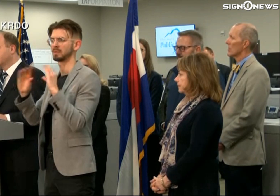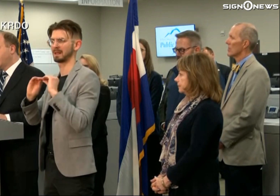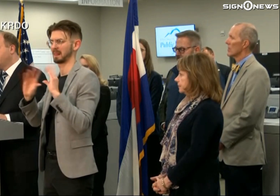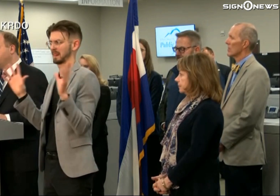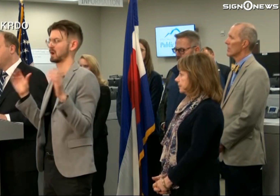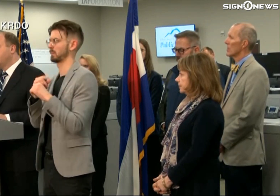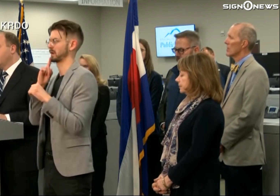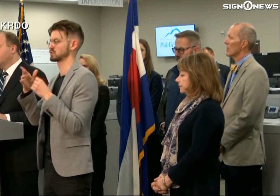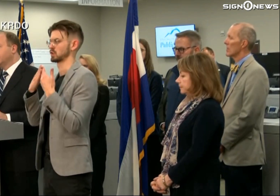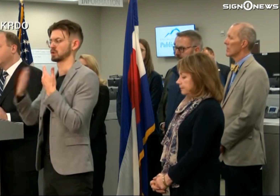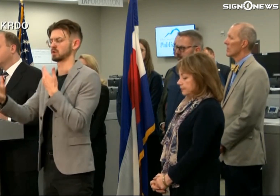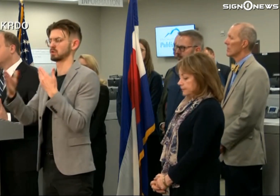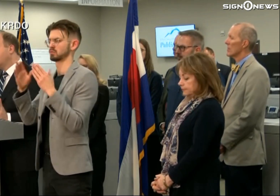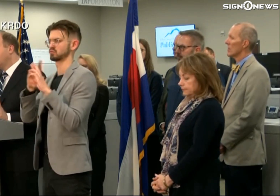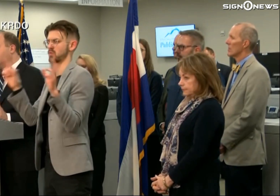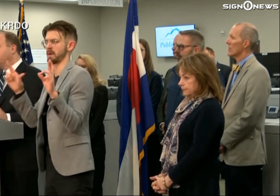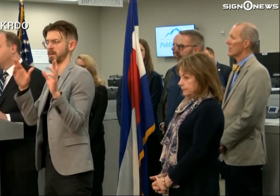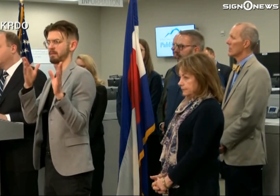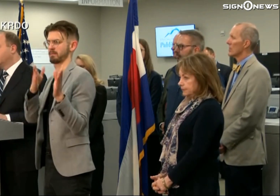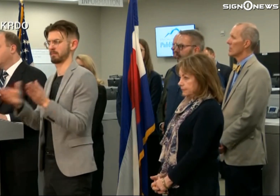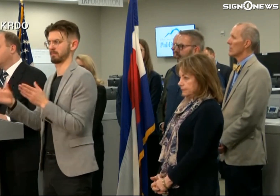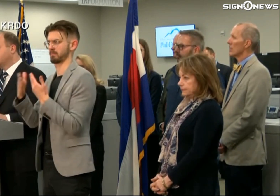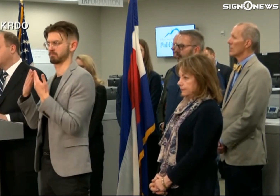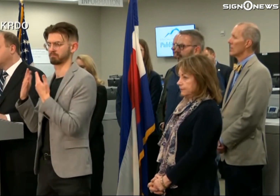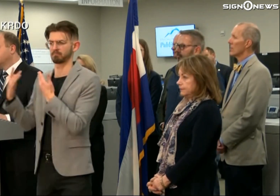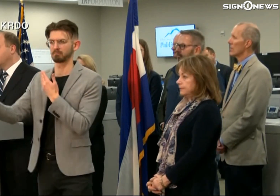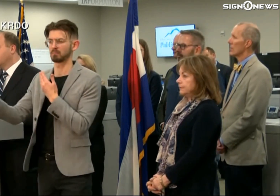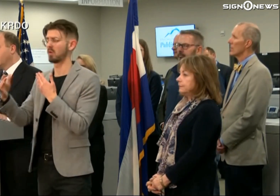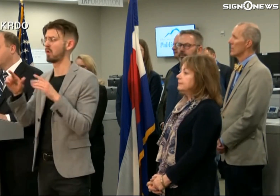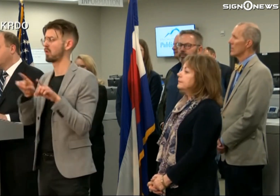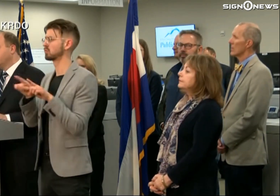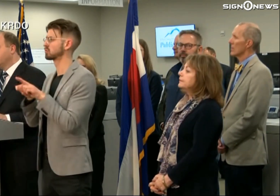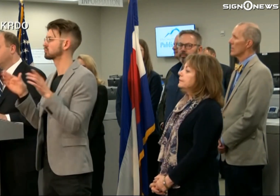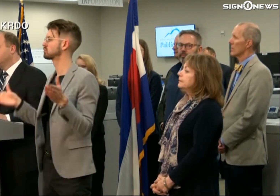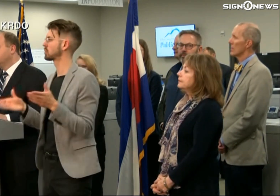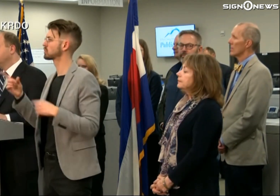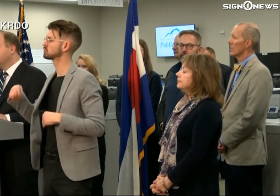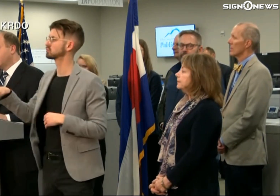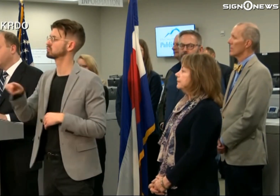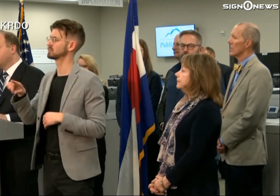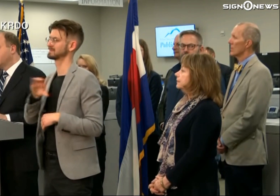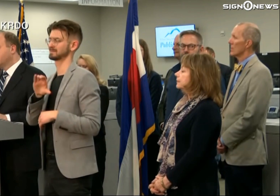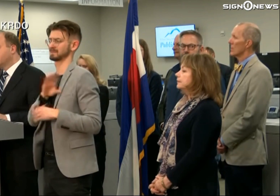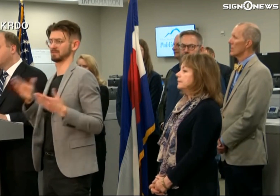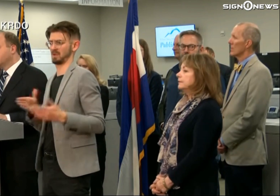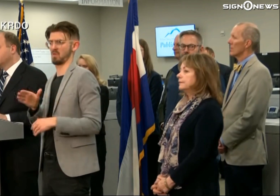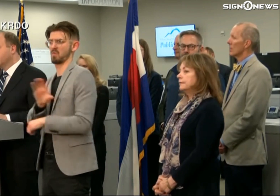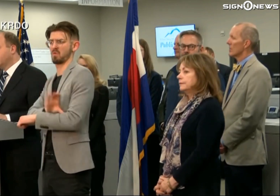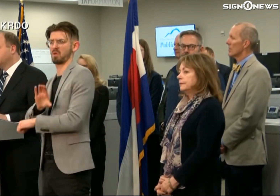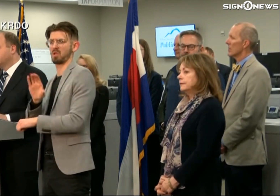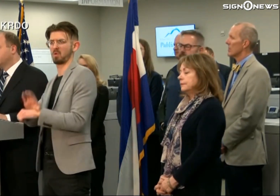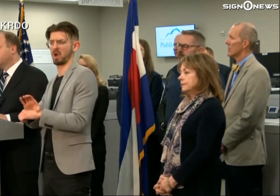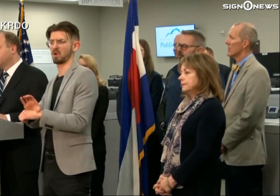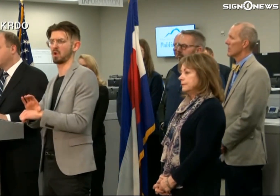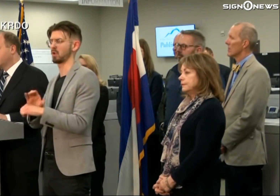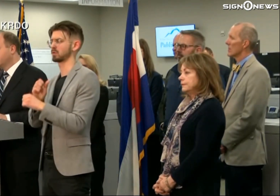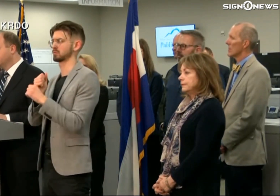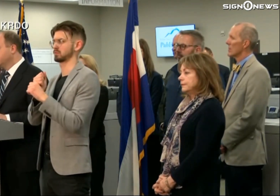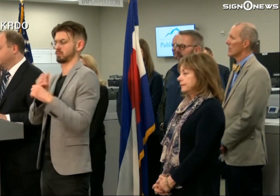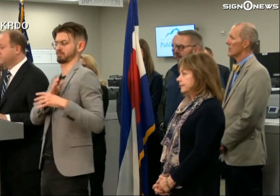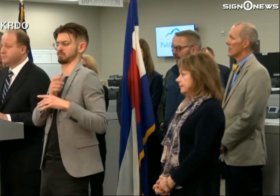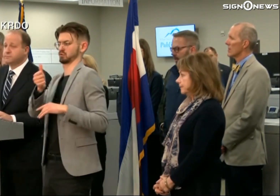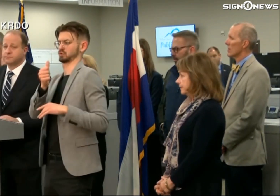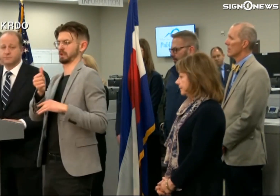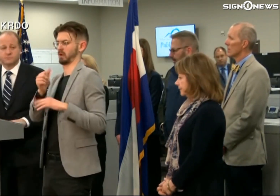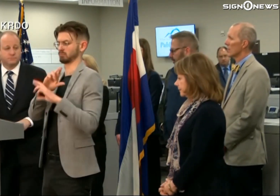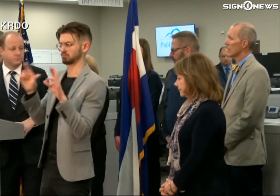days and weeks ahead. And we encourage all of the citizens of Colorado to do the same in your own personal lives. Thank you.